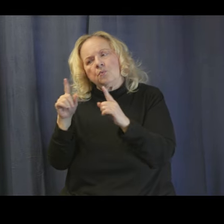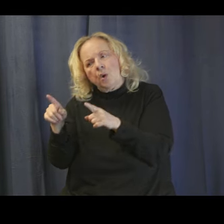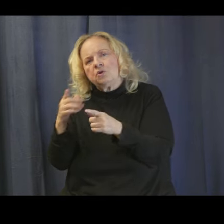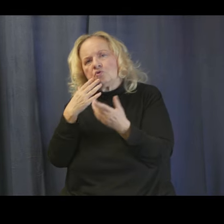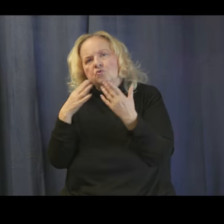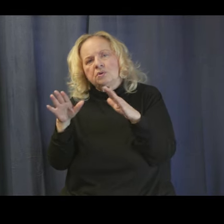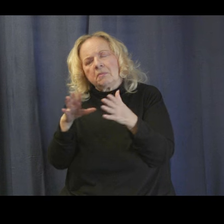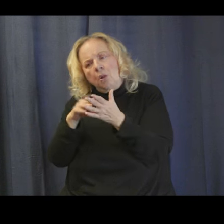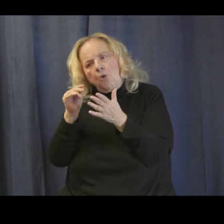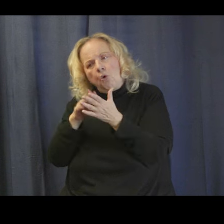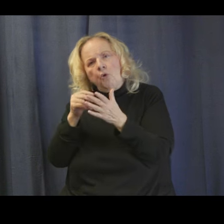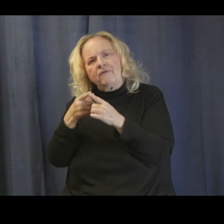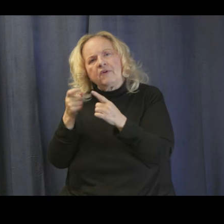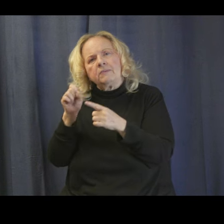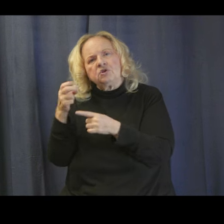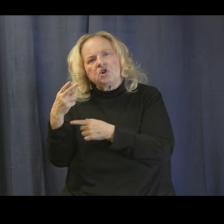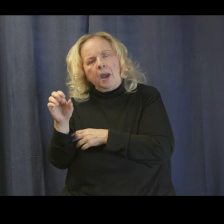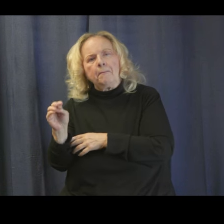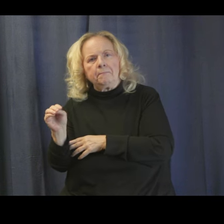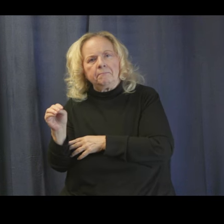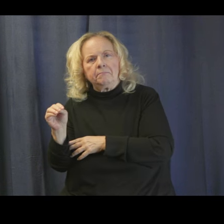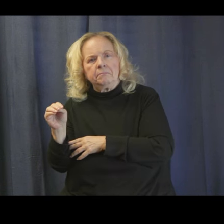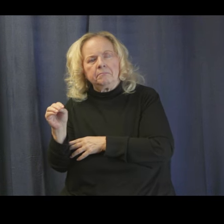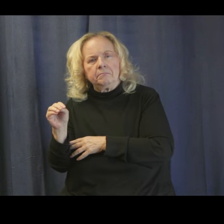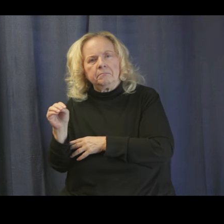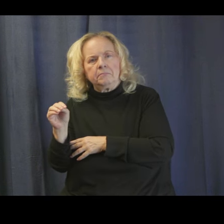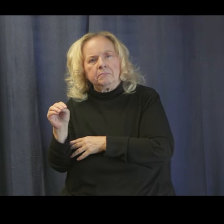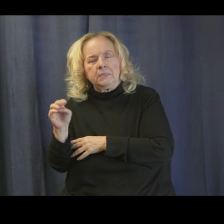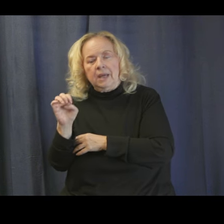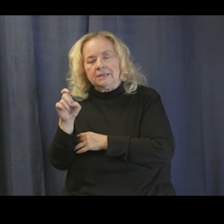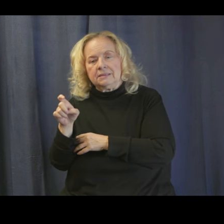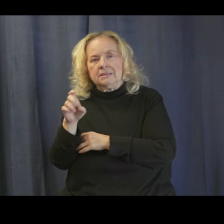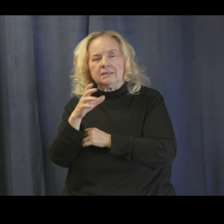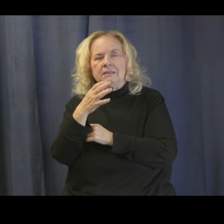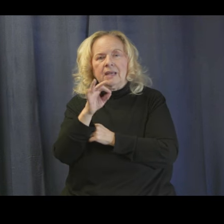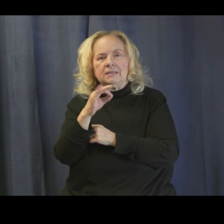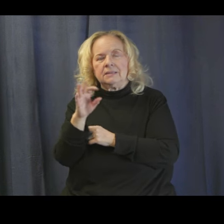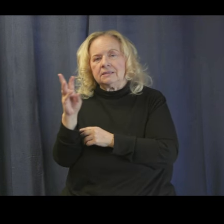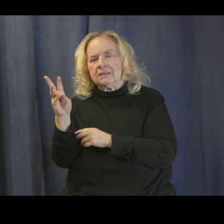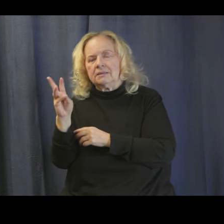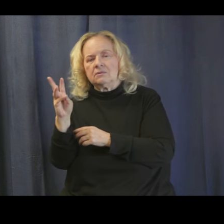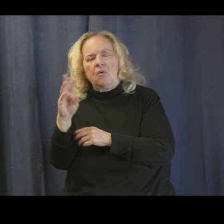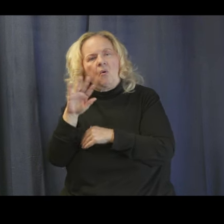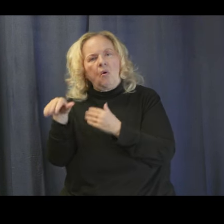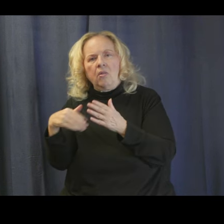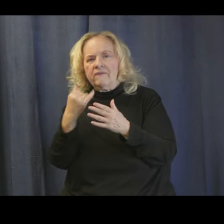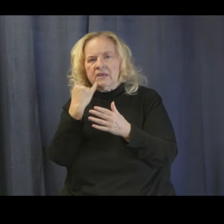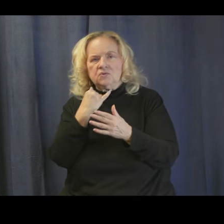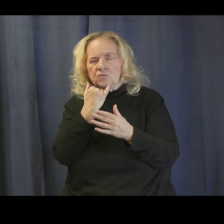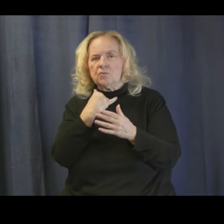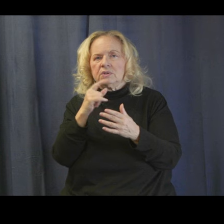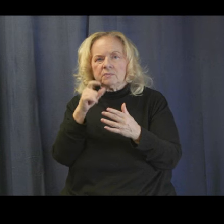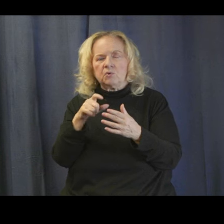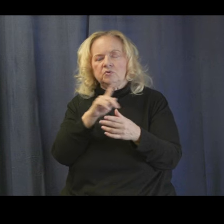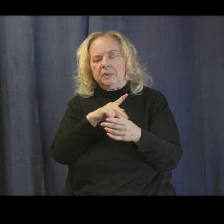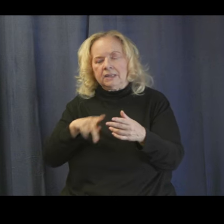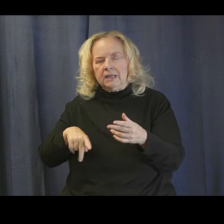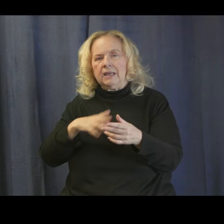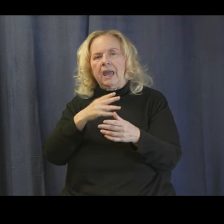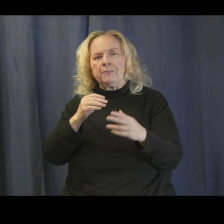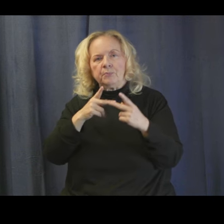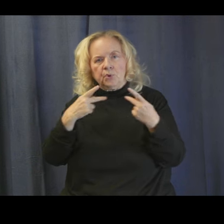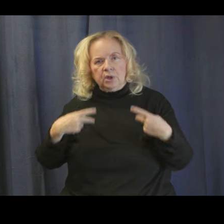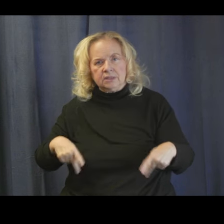to Jerusalem, and he learned from Shem. In Exodus 19:6, we see that all of Israel was to be a kingdom of